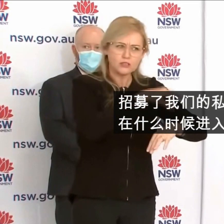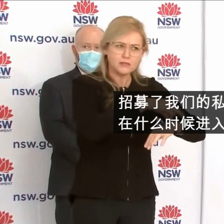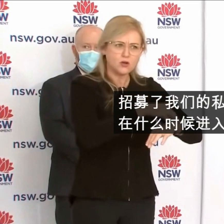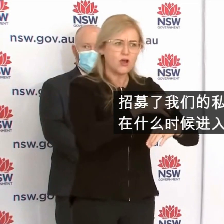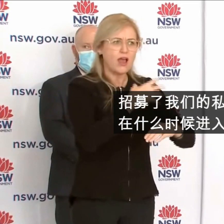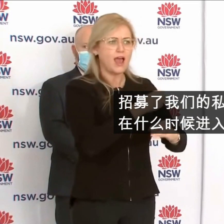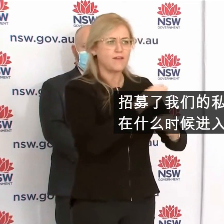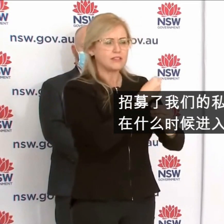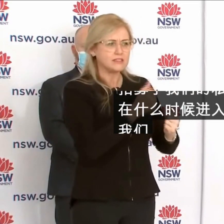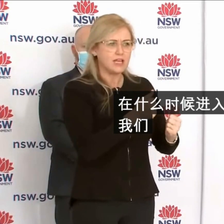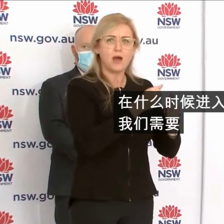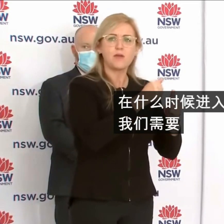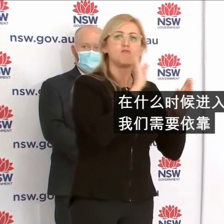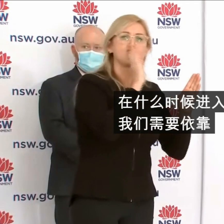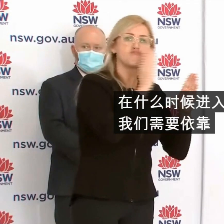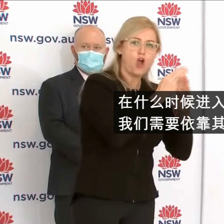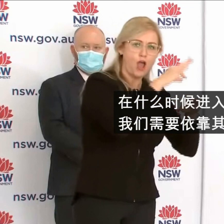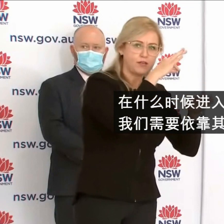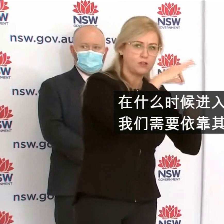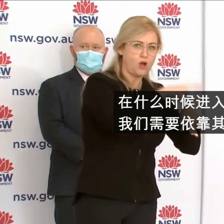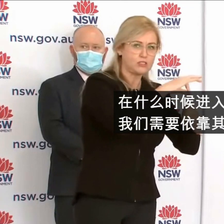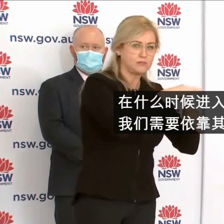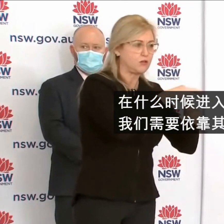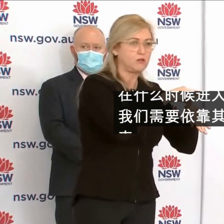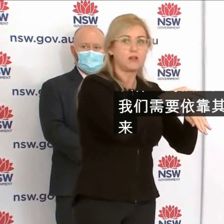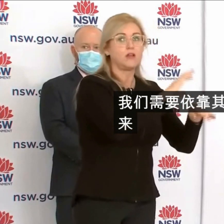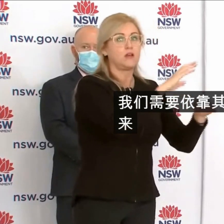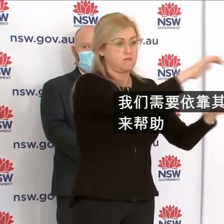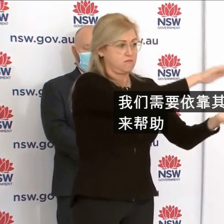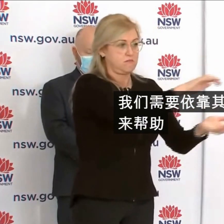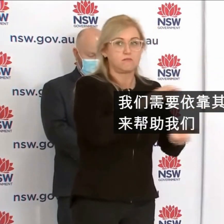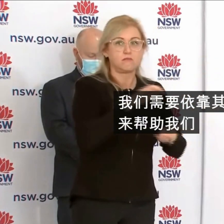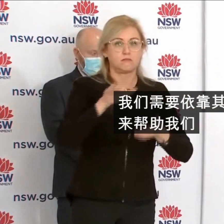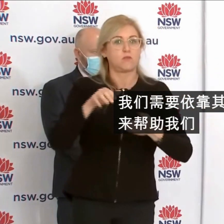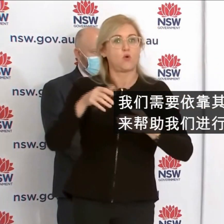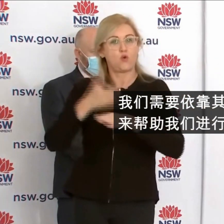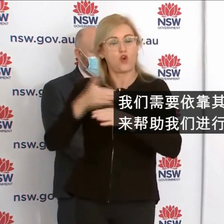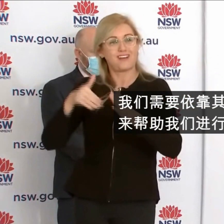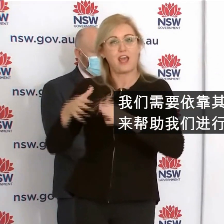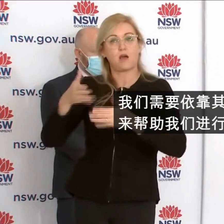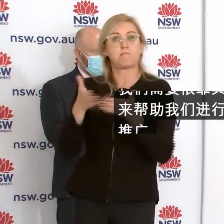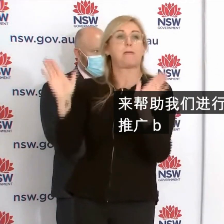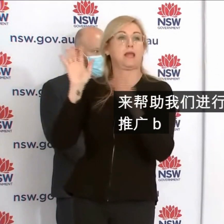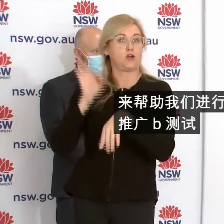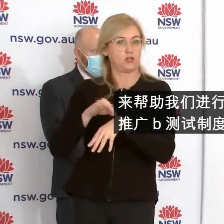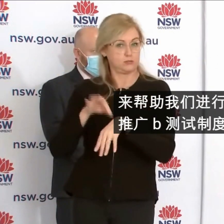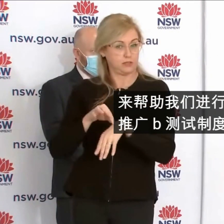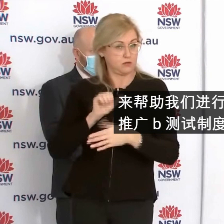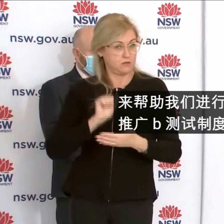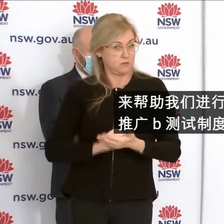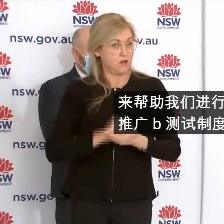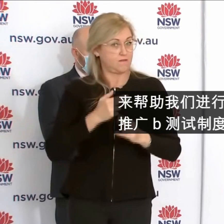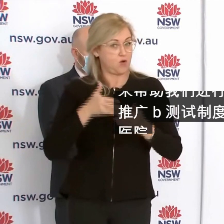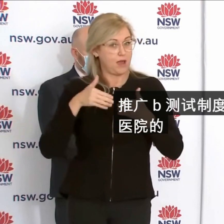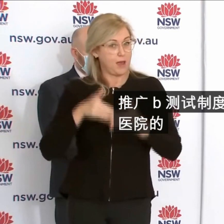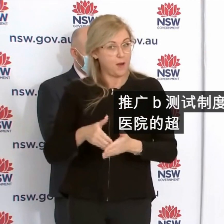the public system. At what point do we need to rely on other state staff to come and help us with our A, vaccine rollout, B, testing regime,